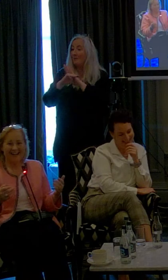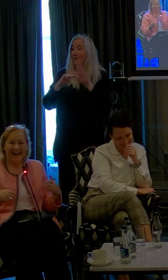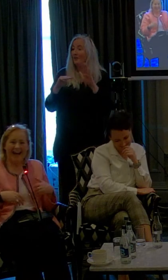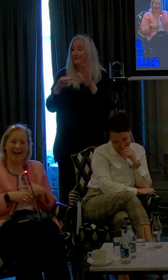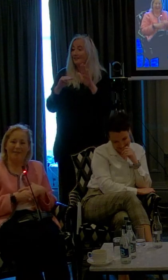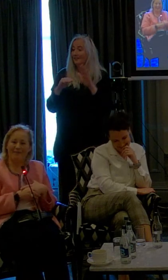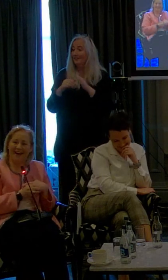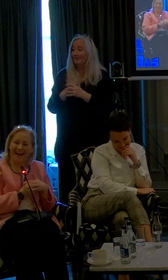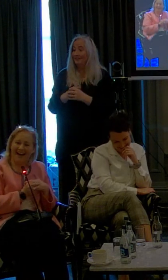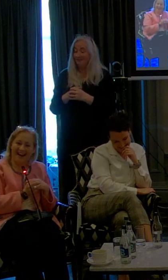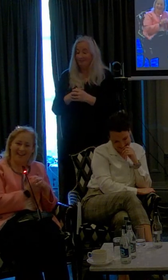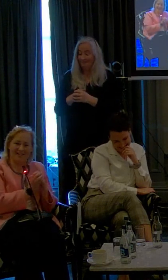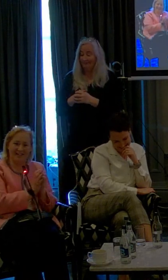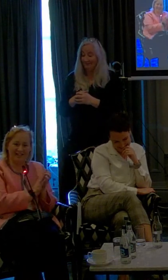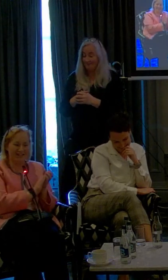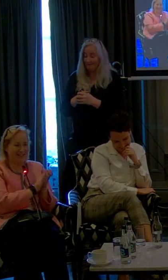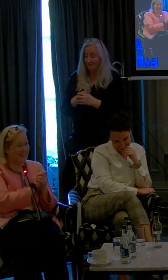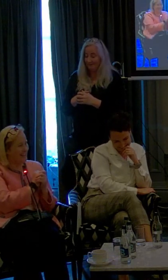it